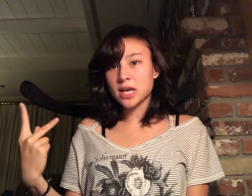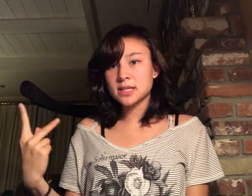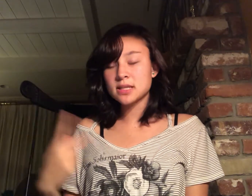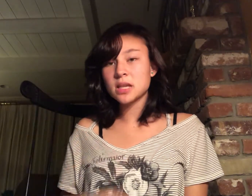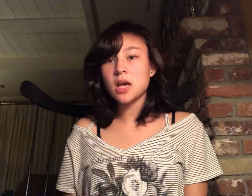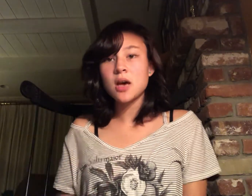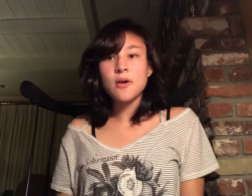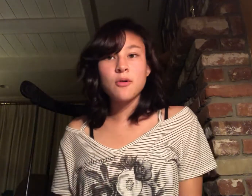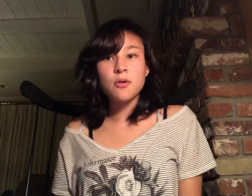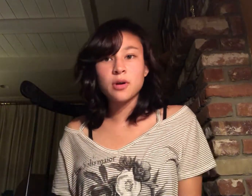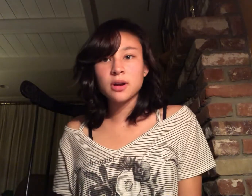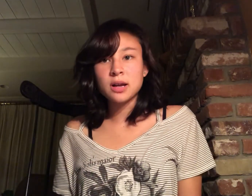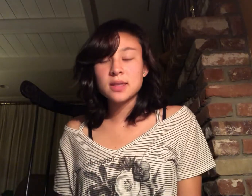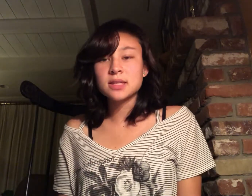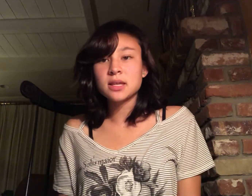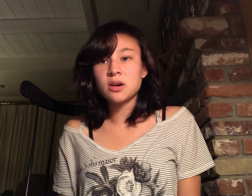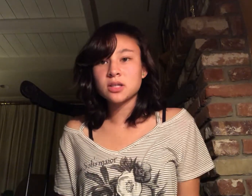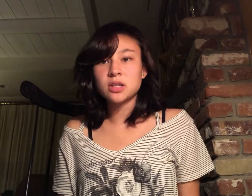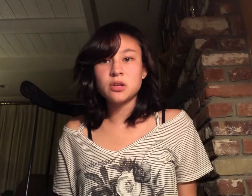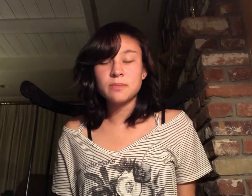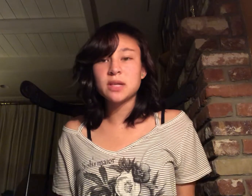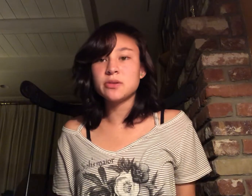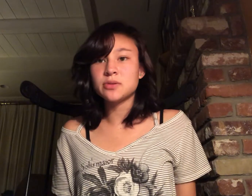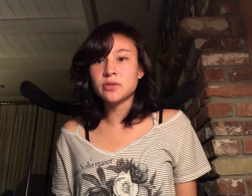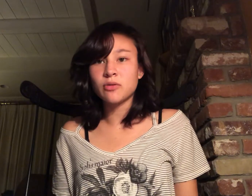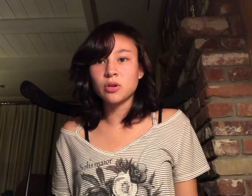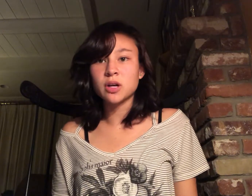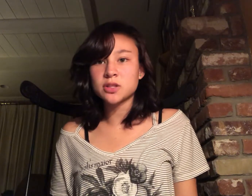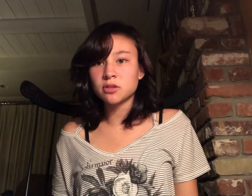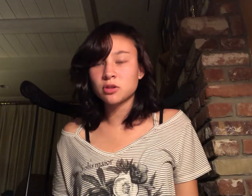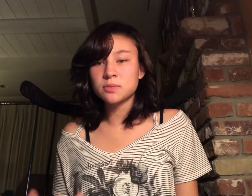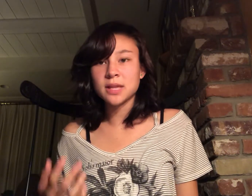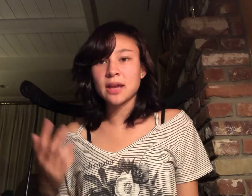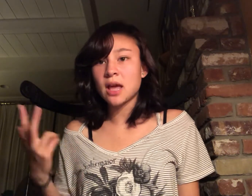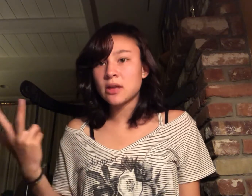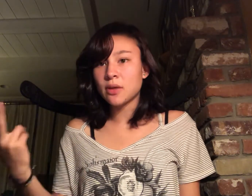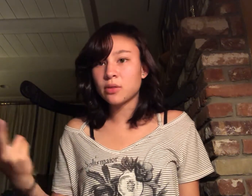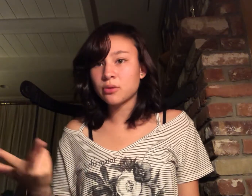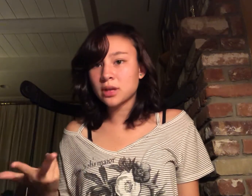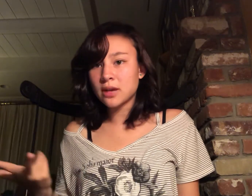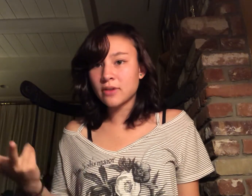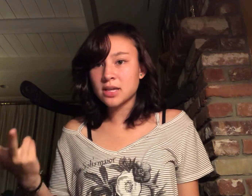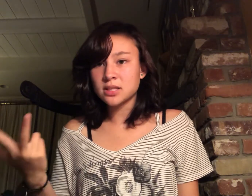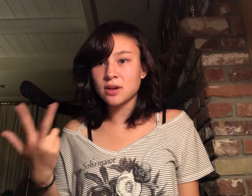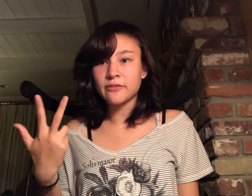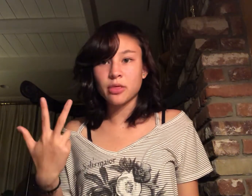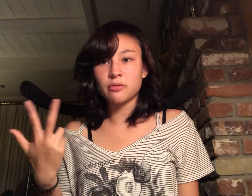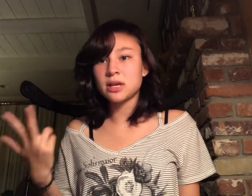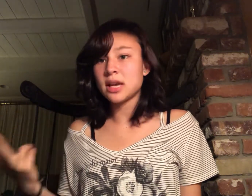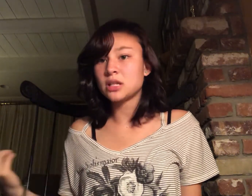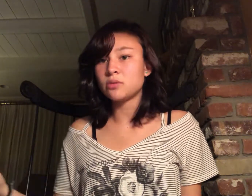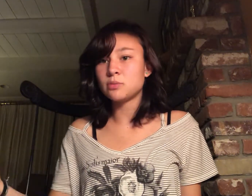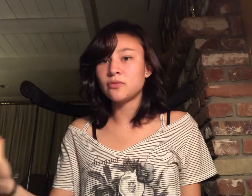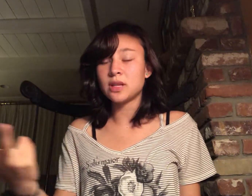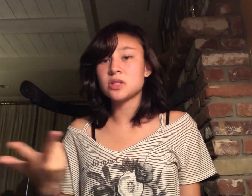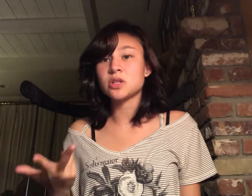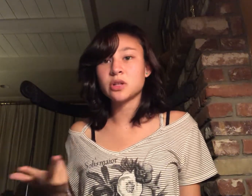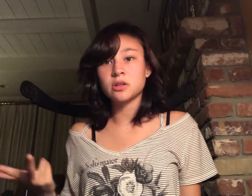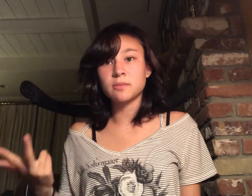us, or this can also be used for larger groups like the three of us. You have a three and you would move in a circular